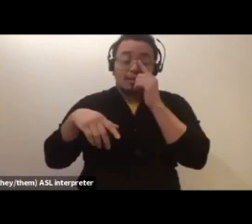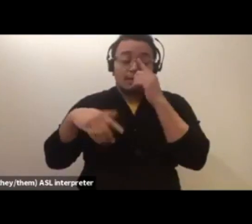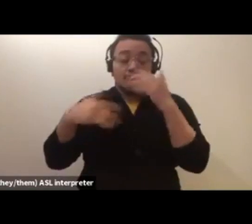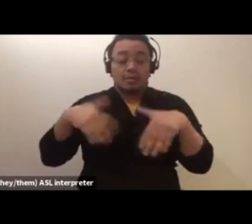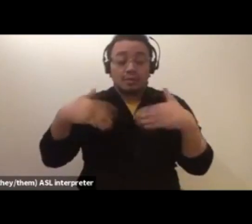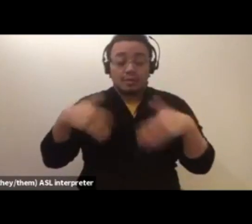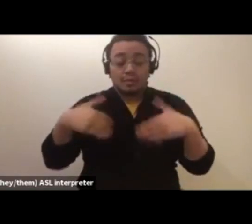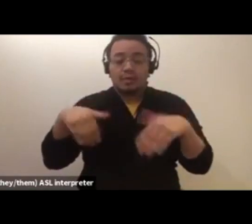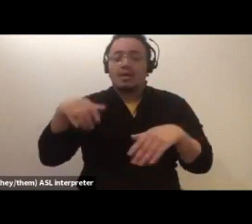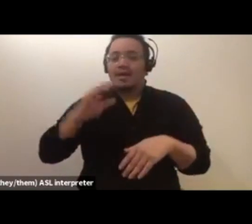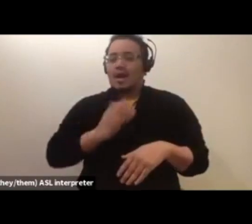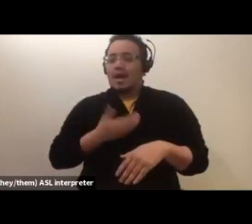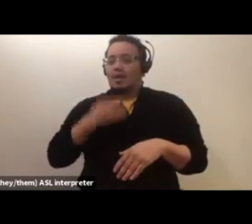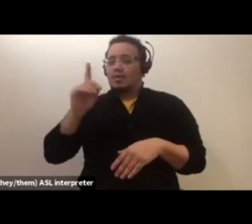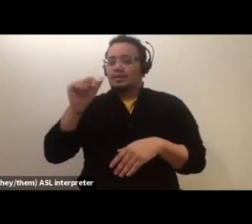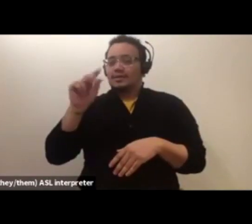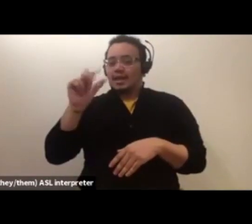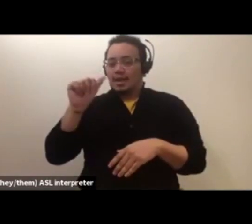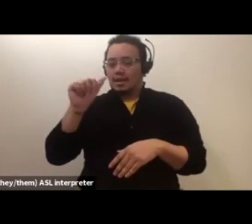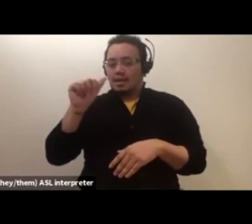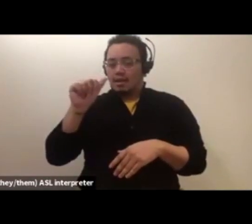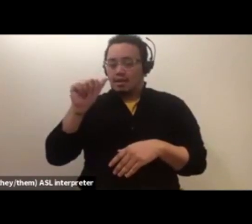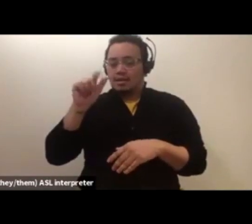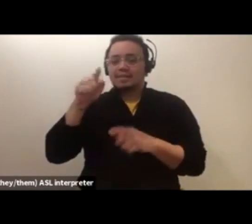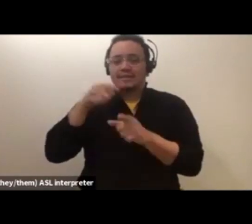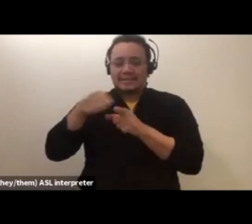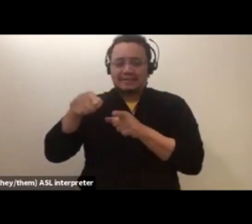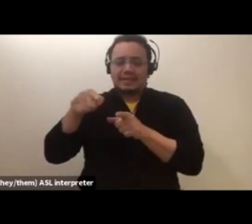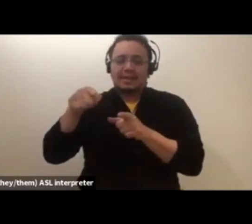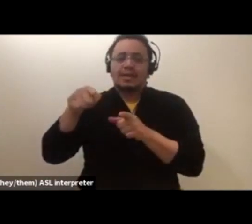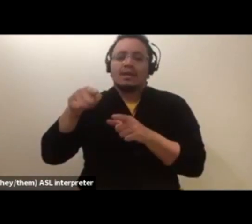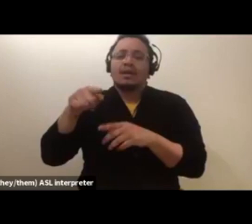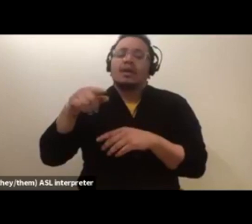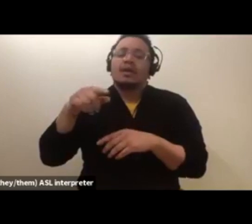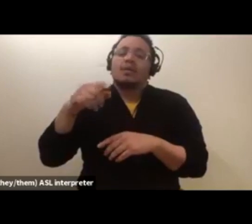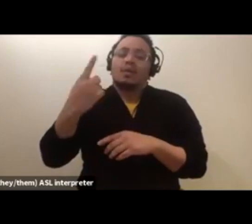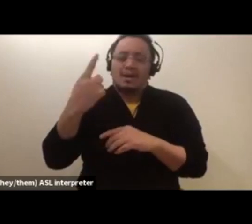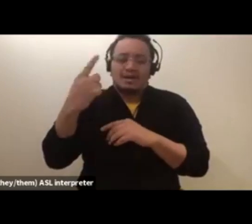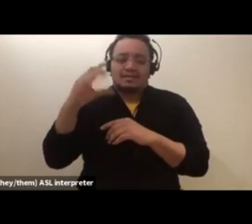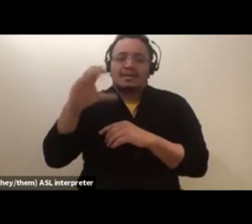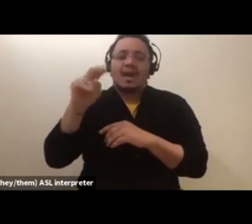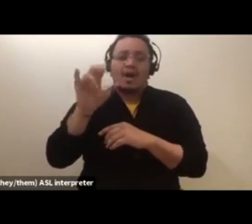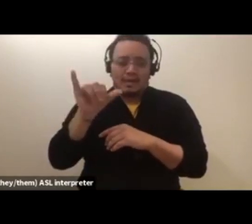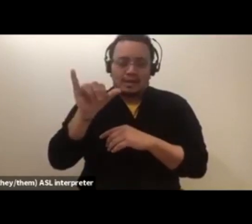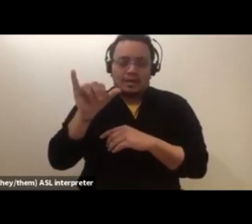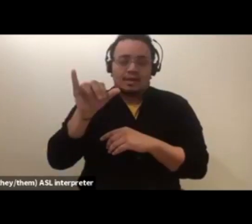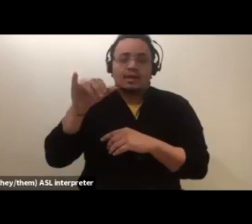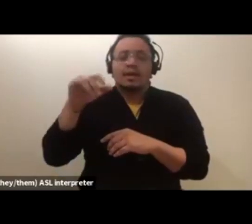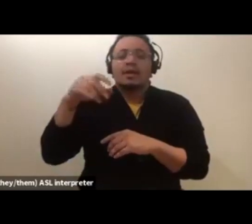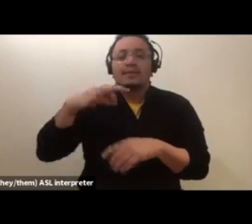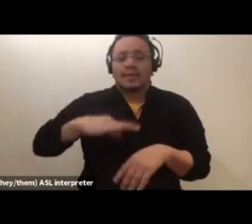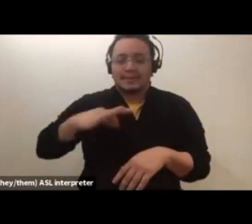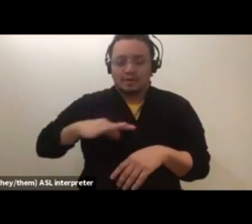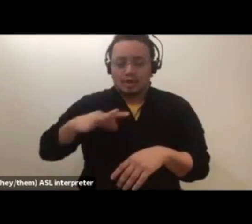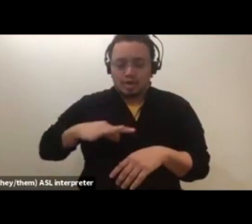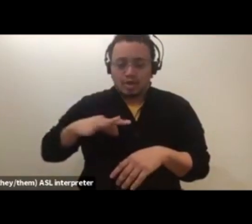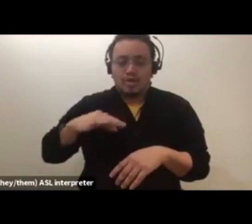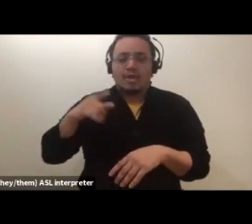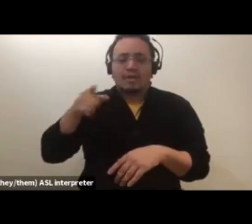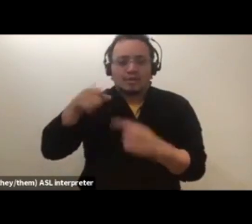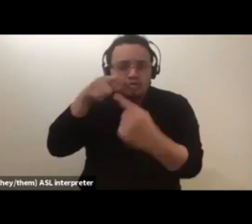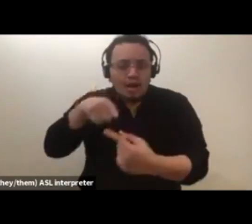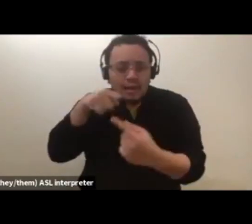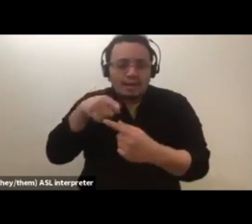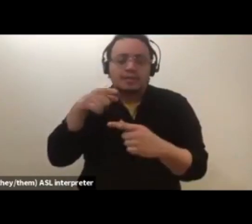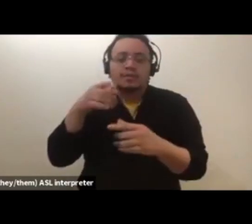specifically in Allegheny County, were having trouble accessing HRT because of the factor I just mentioned, and also because of the factor